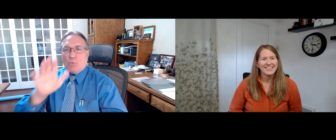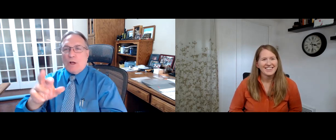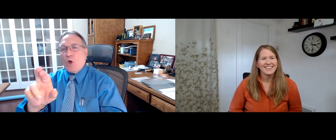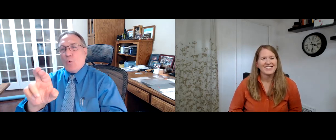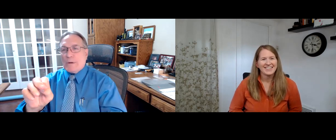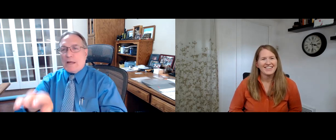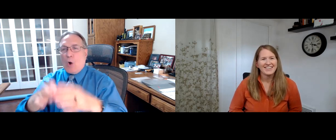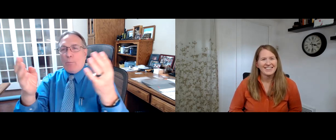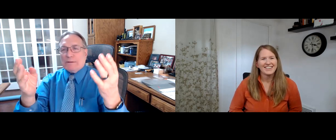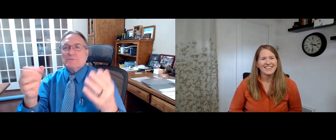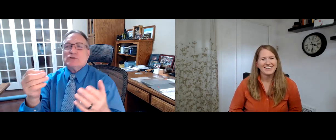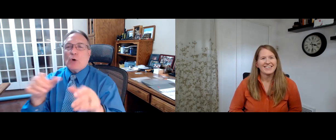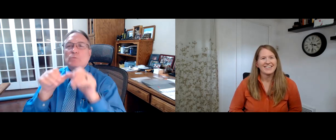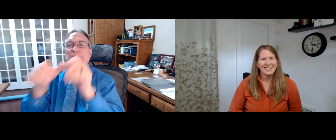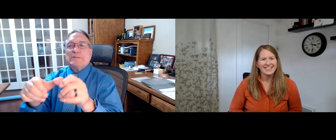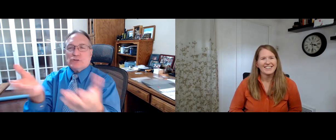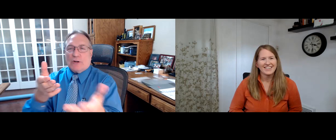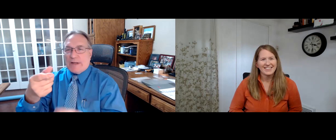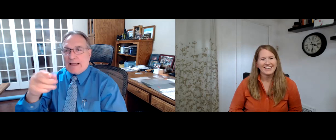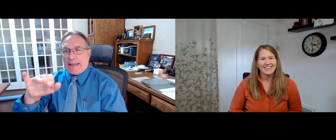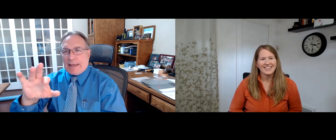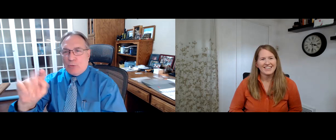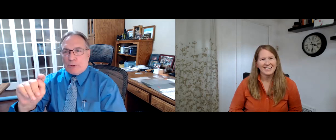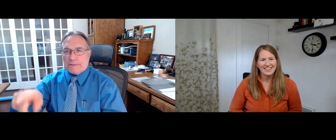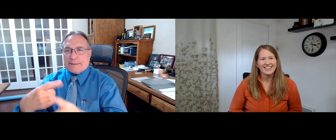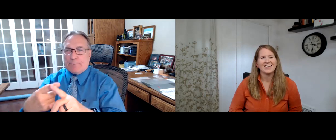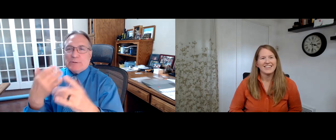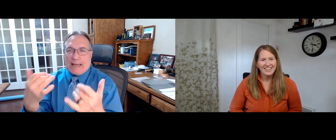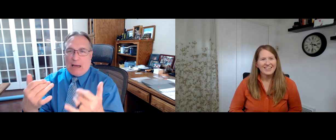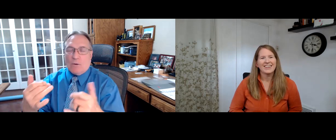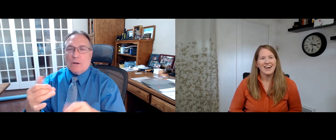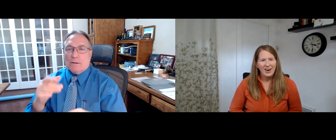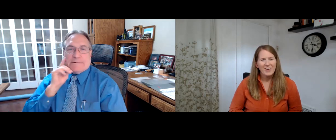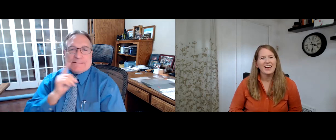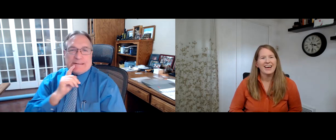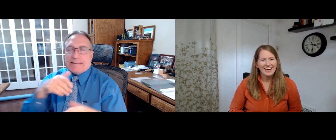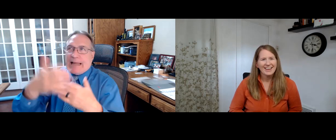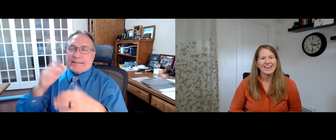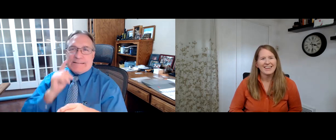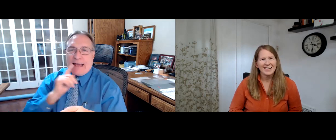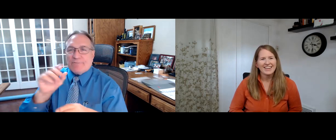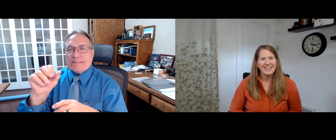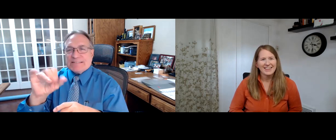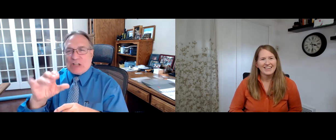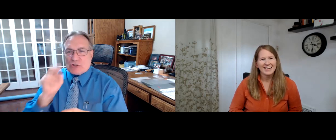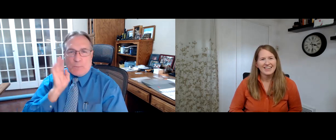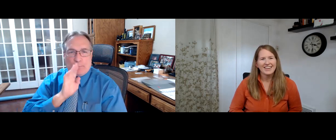will reopen. So still serving Gilbert Temple now. Next death session will